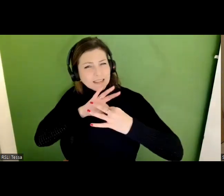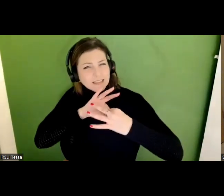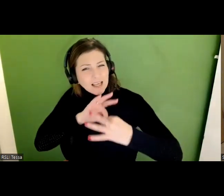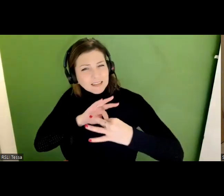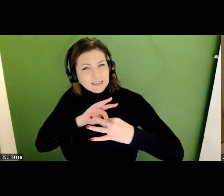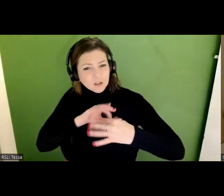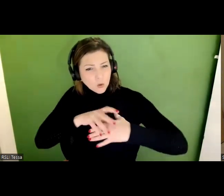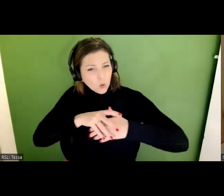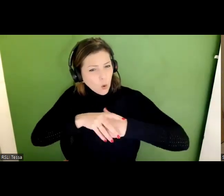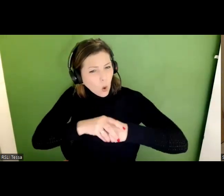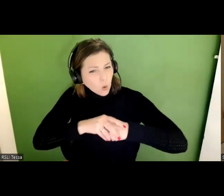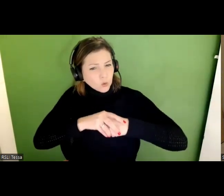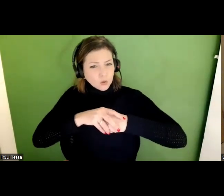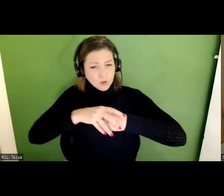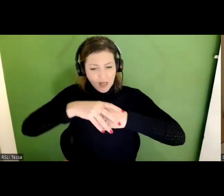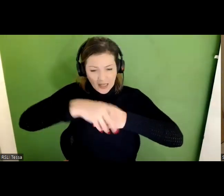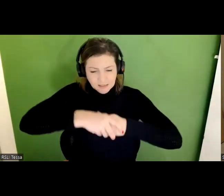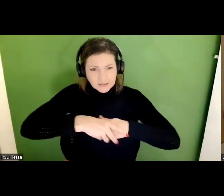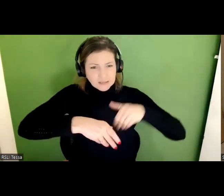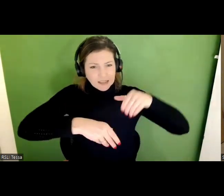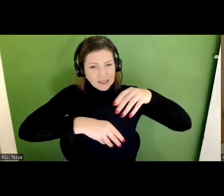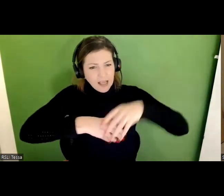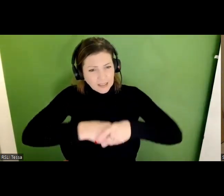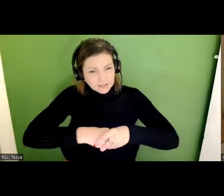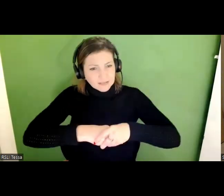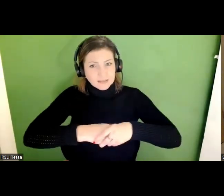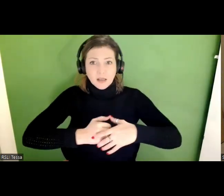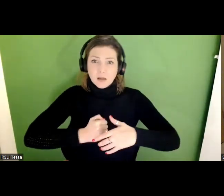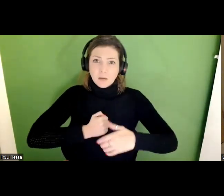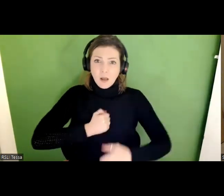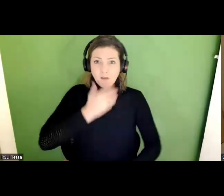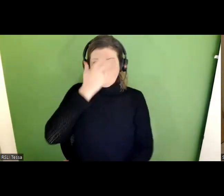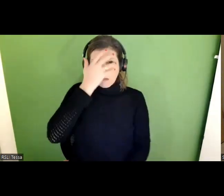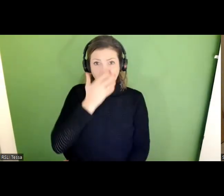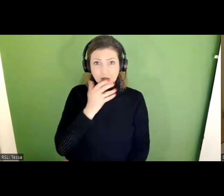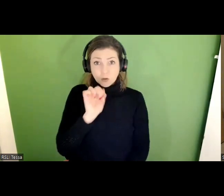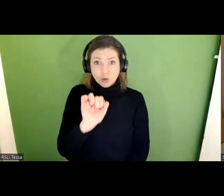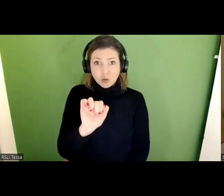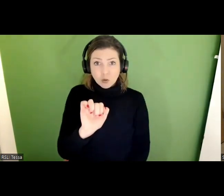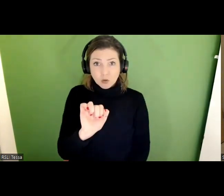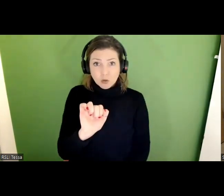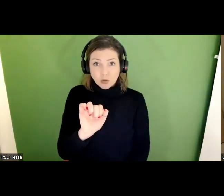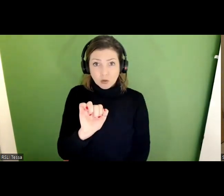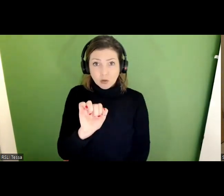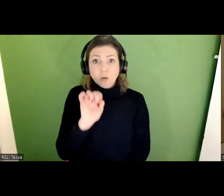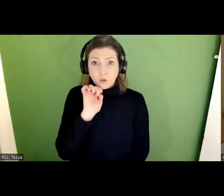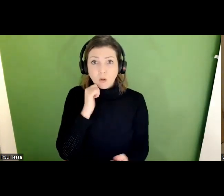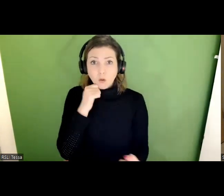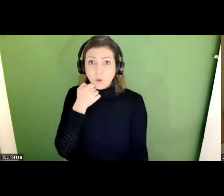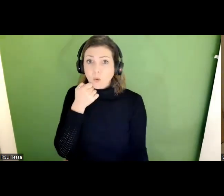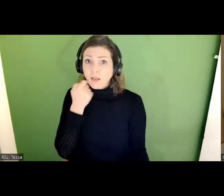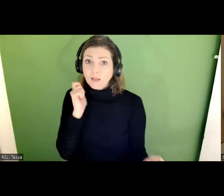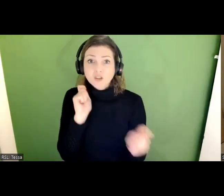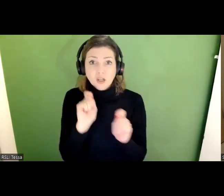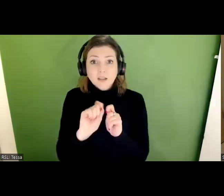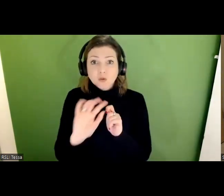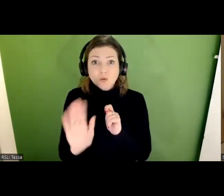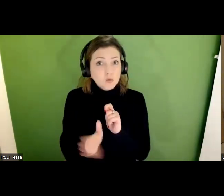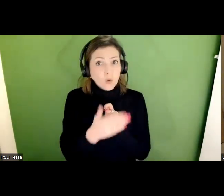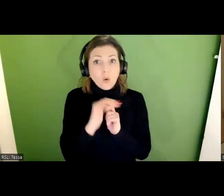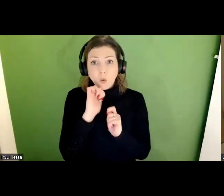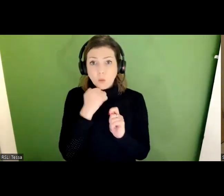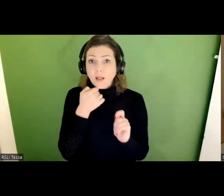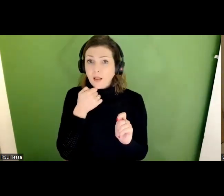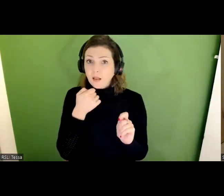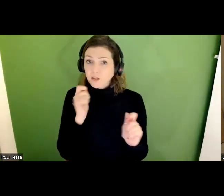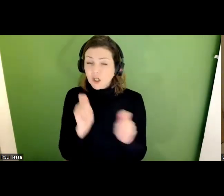hold hand in hand, my face and yours. All these things will also